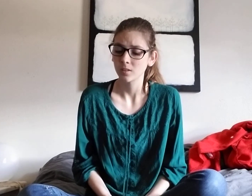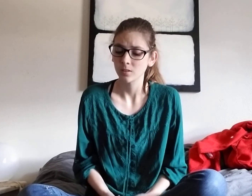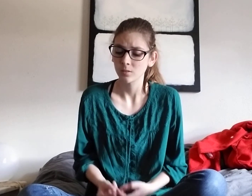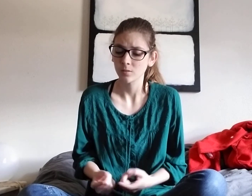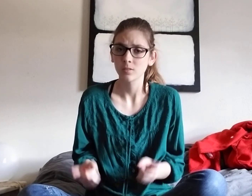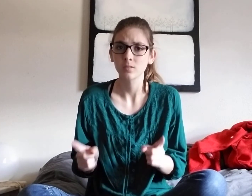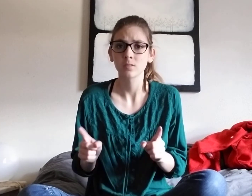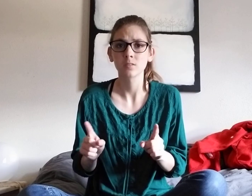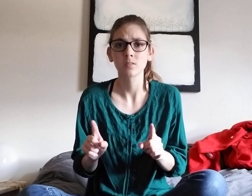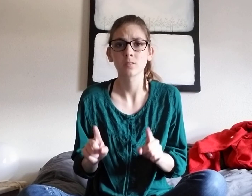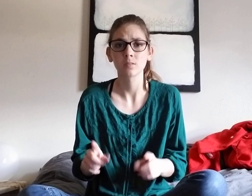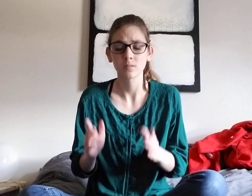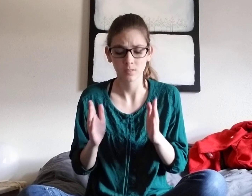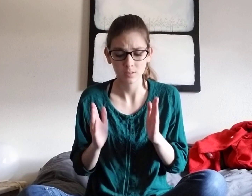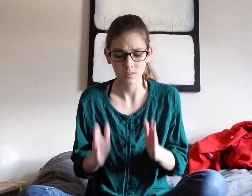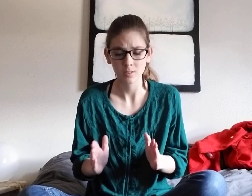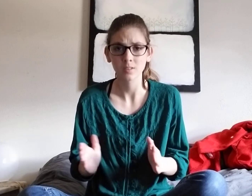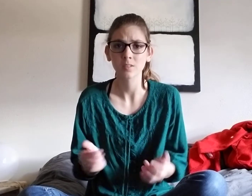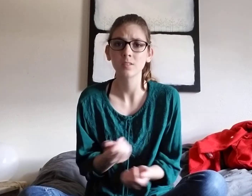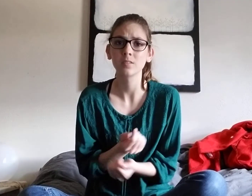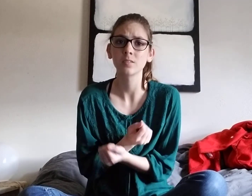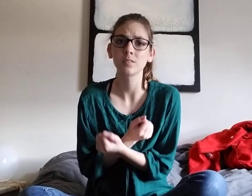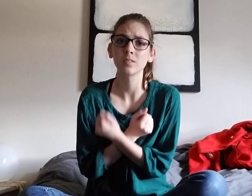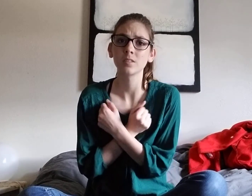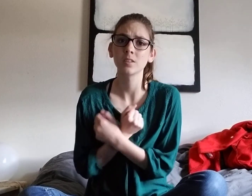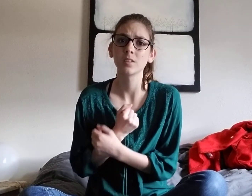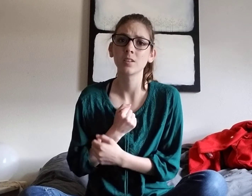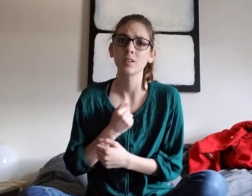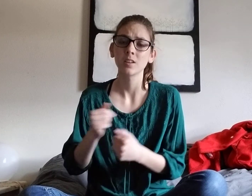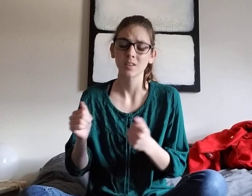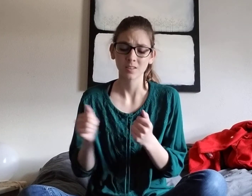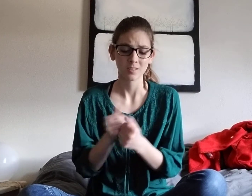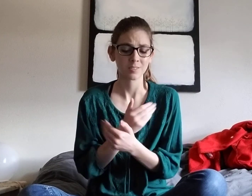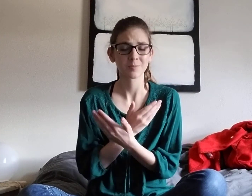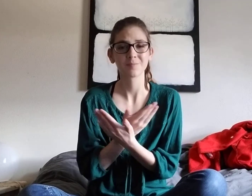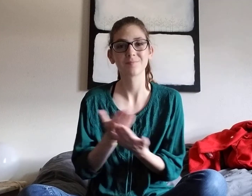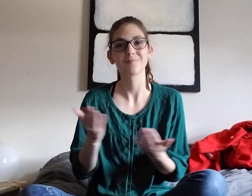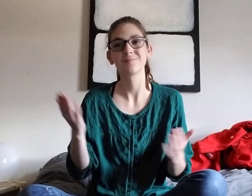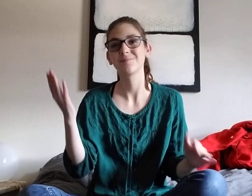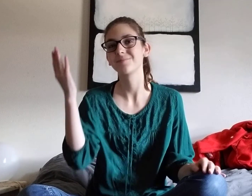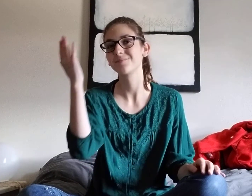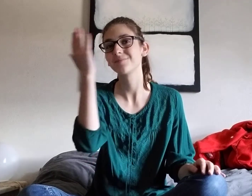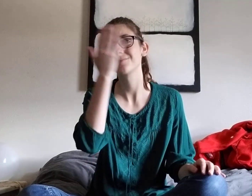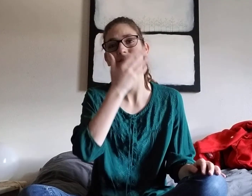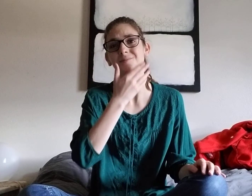When somebody loved me, everything was beautiful.